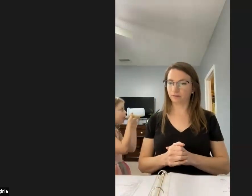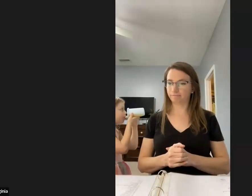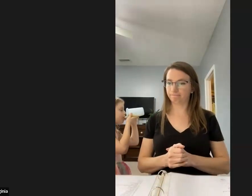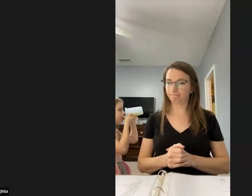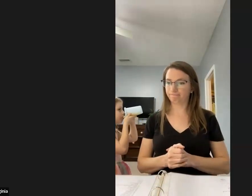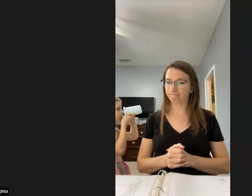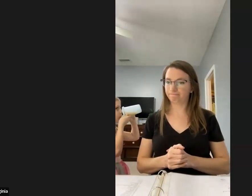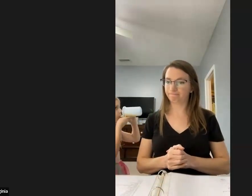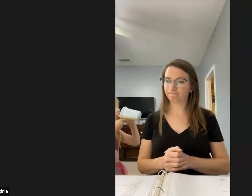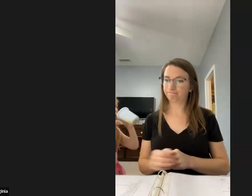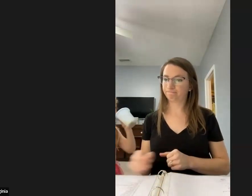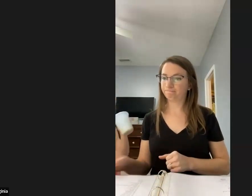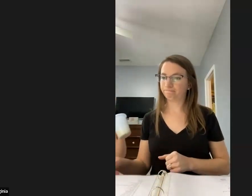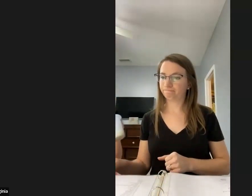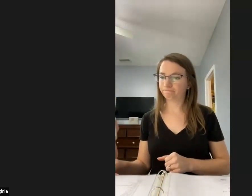Um,